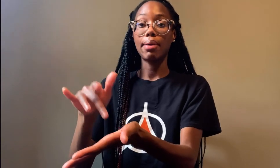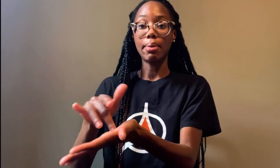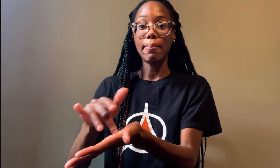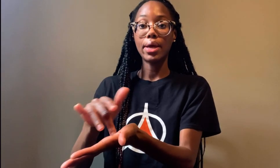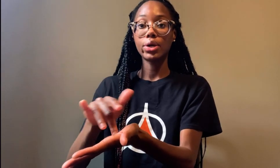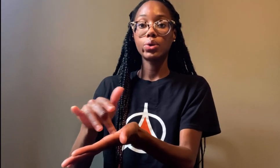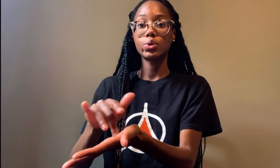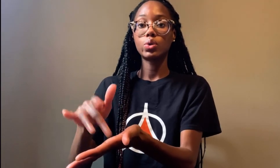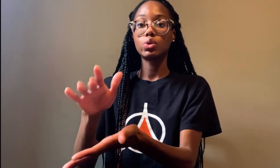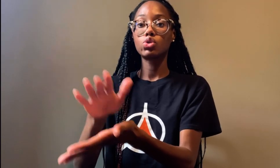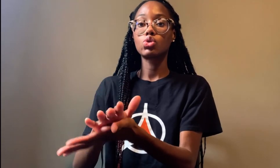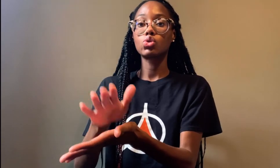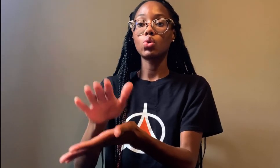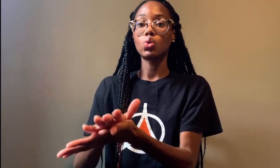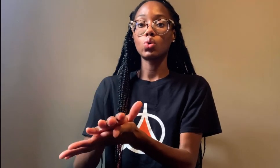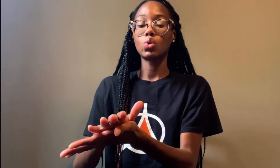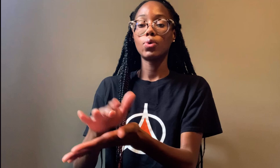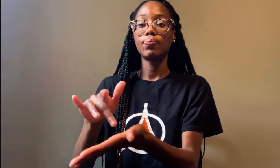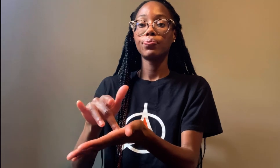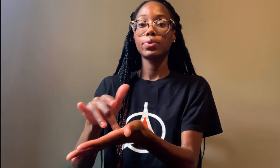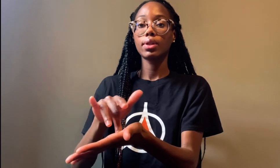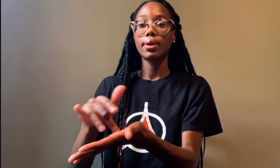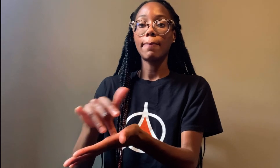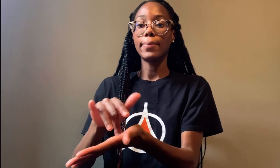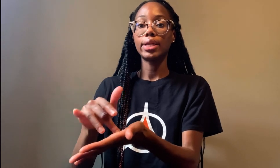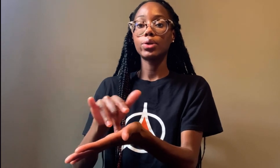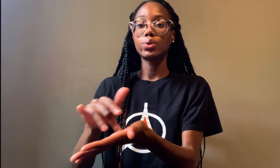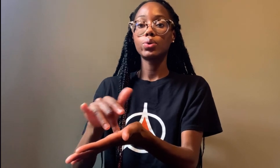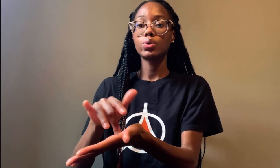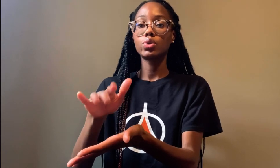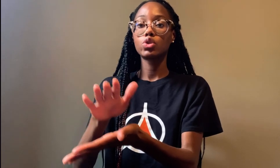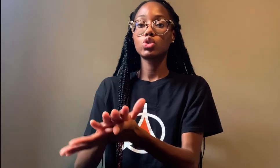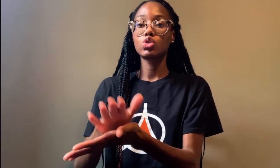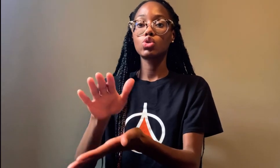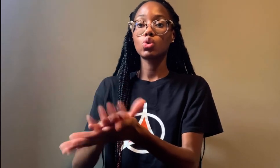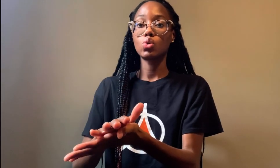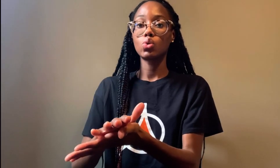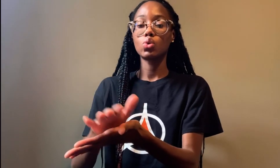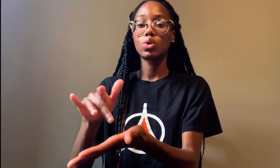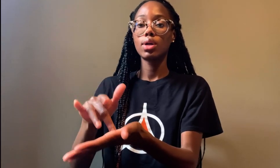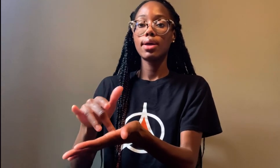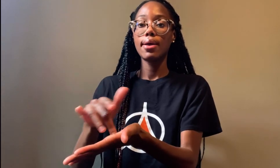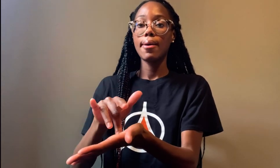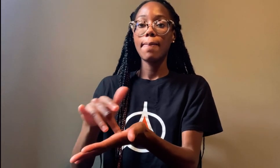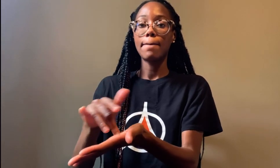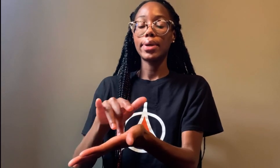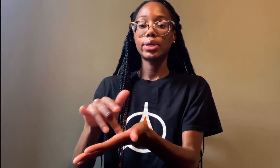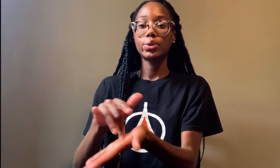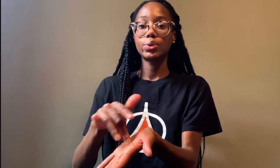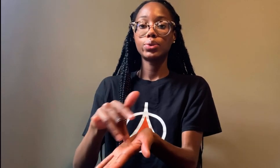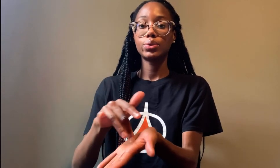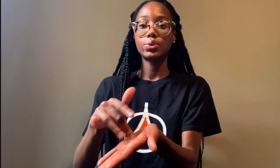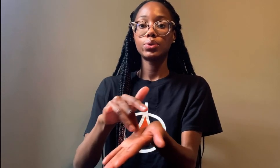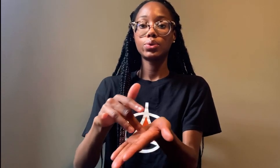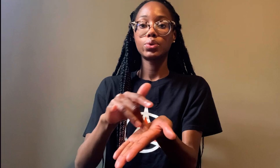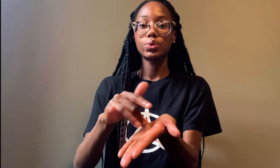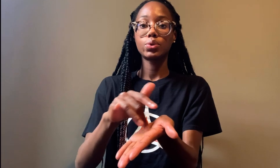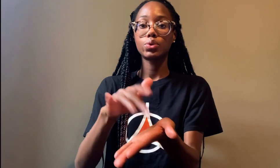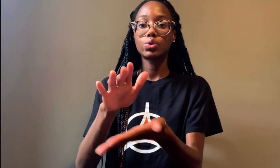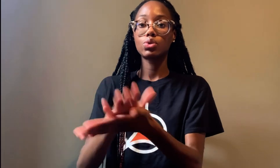in medical school. Medical school. Medical